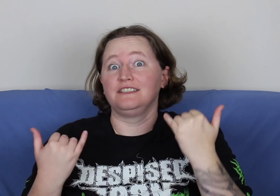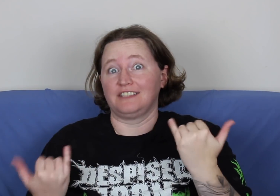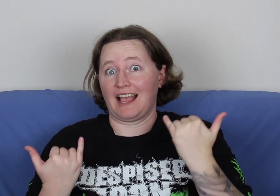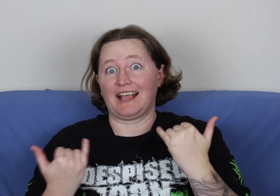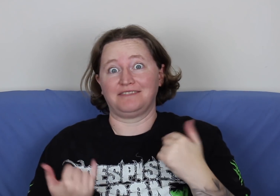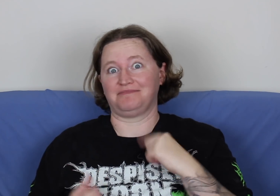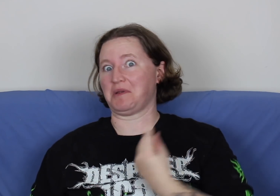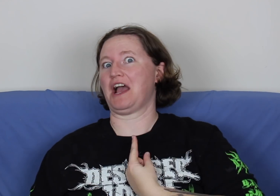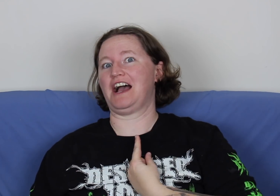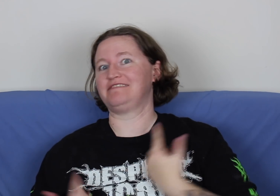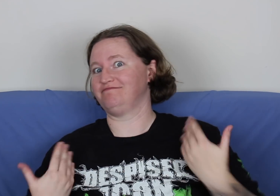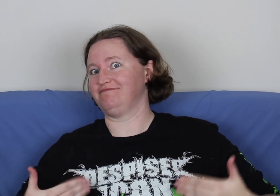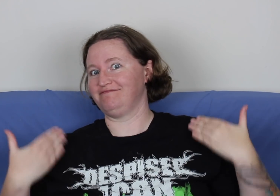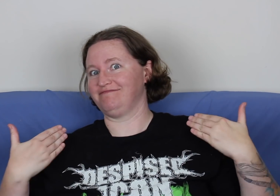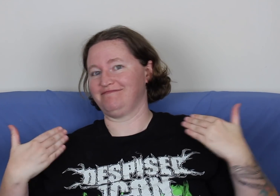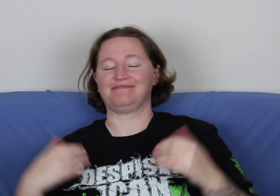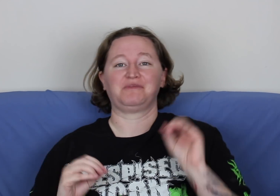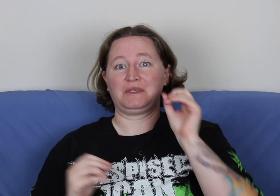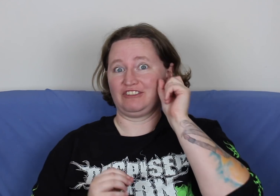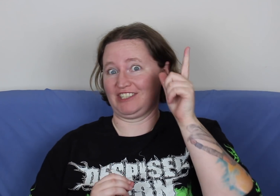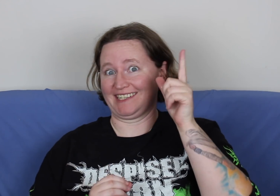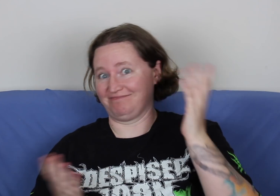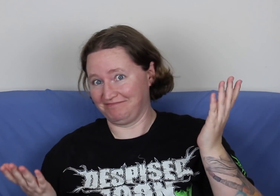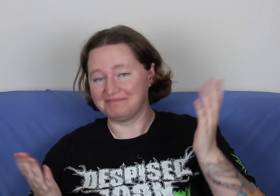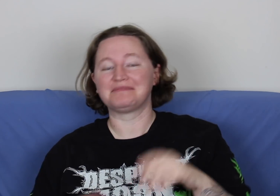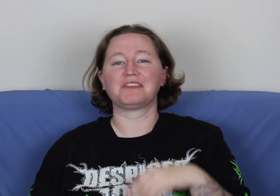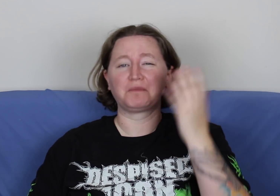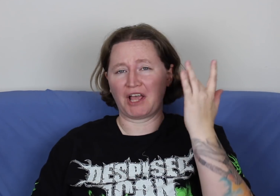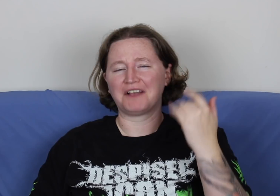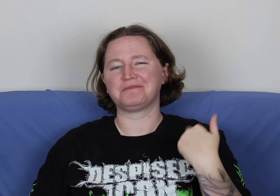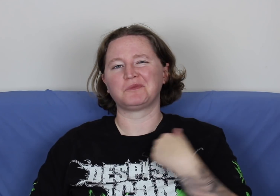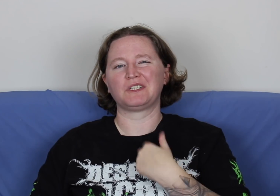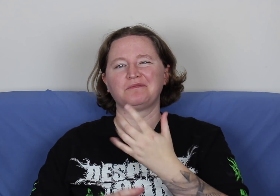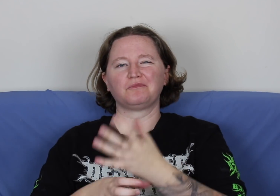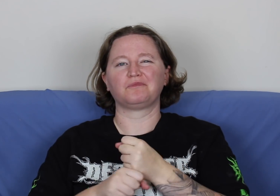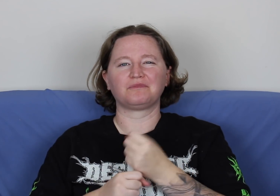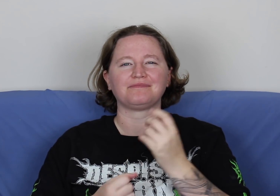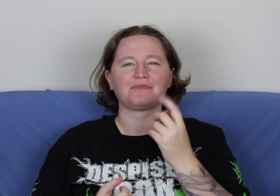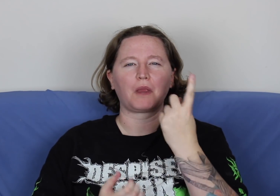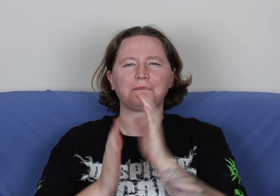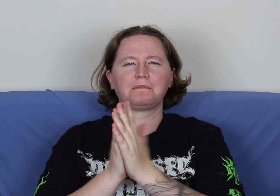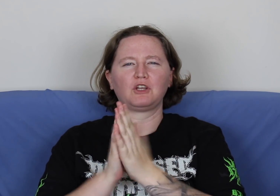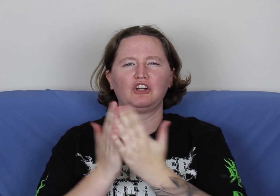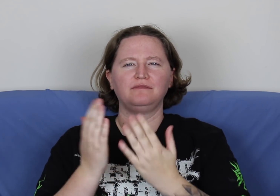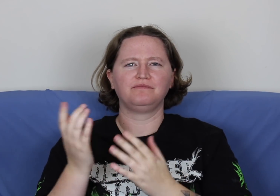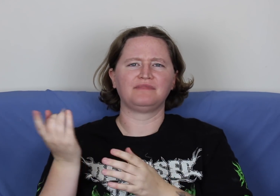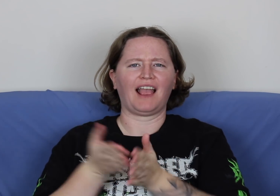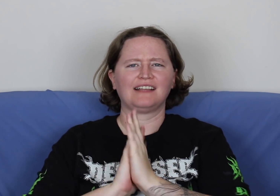Okay, today I am by myself. No Jill. The reason is recently we got a book